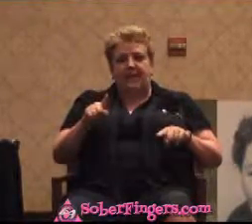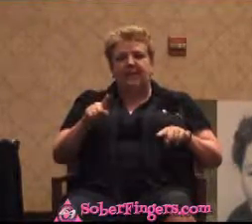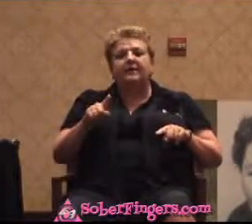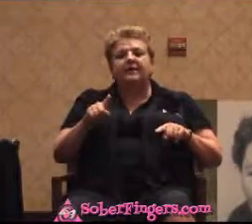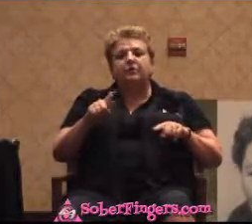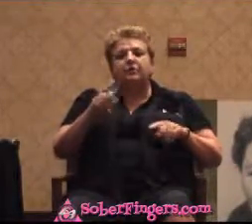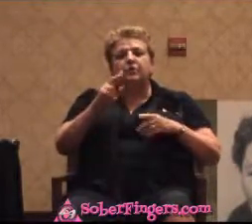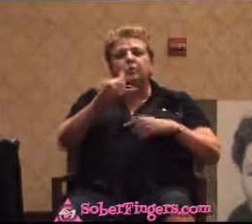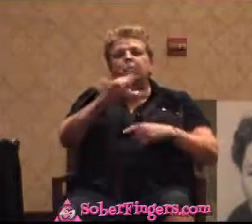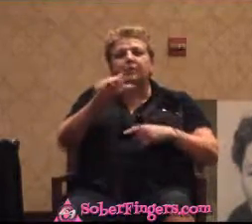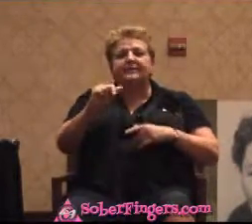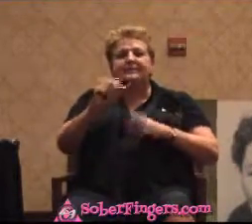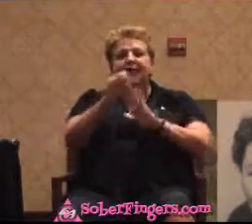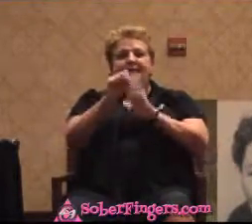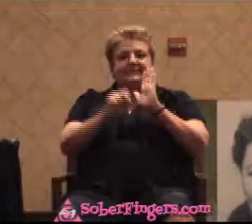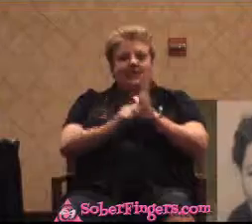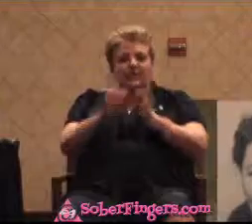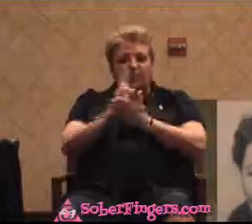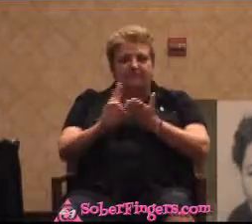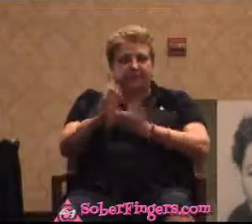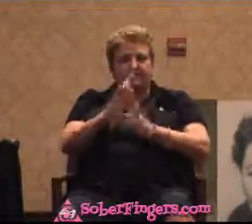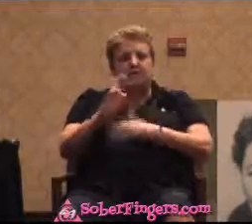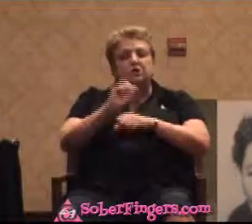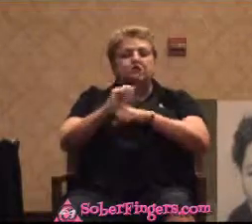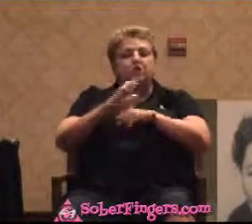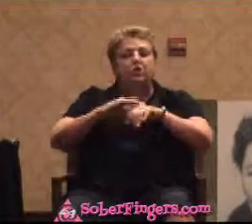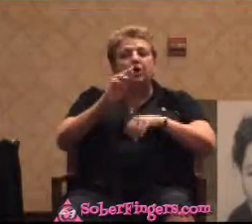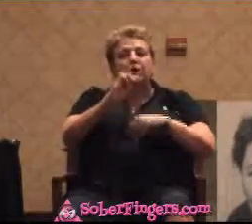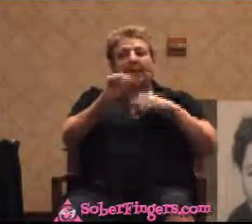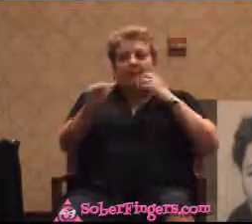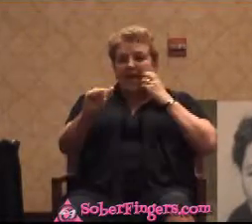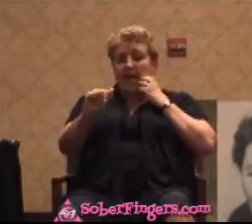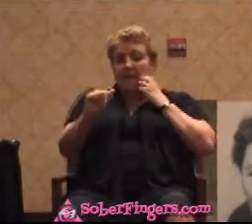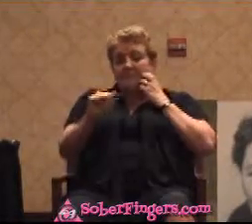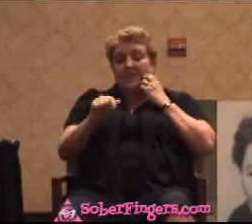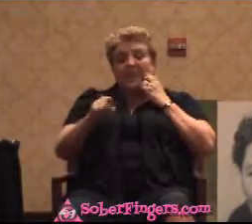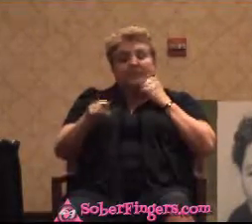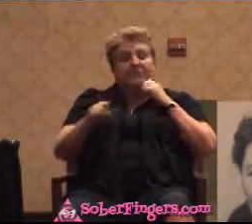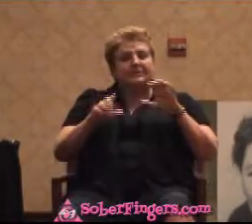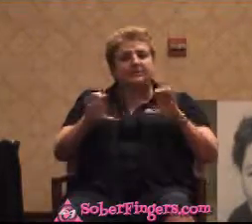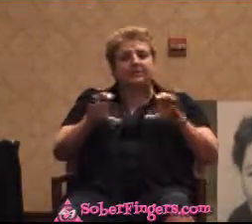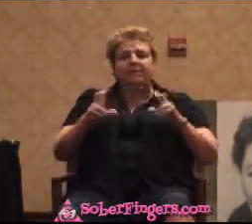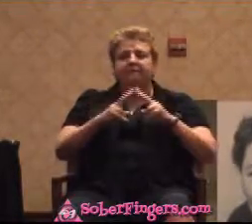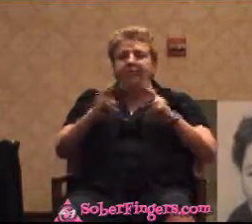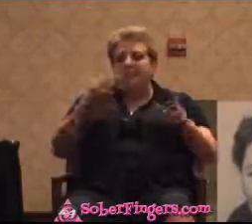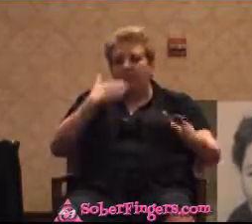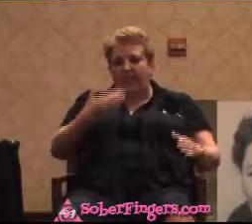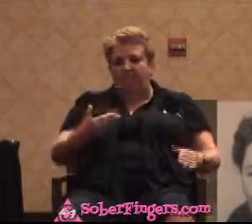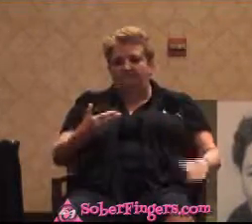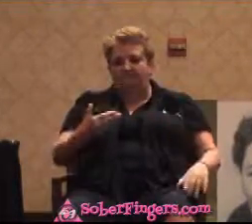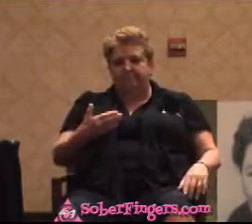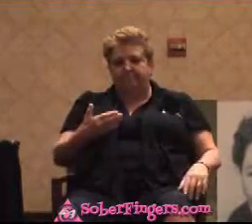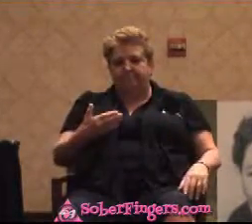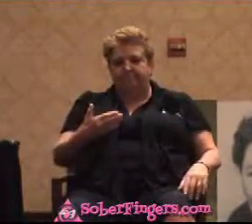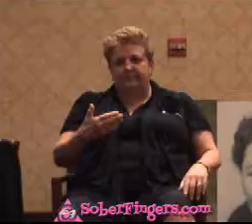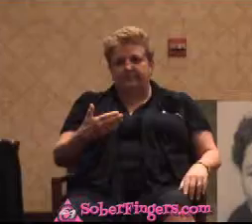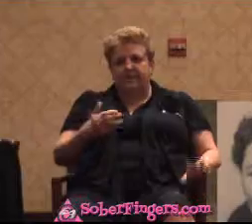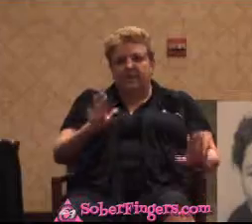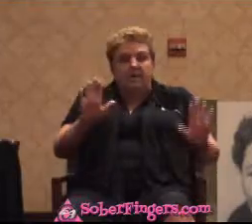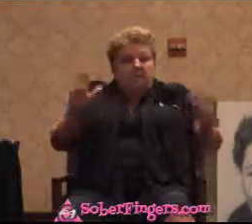State University. She's working on her master's now, and she is doing extremely well. Not by anything that I have